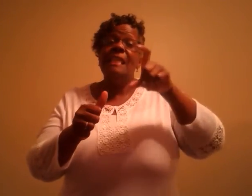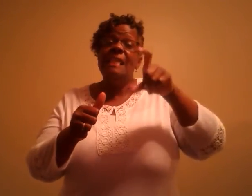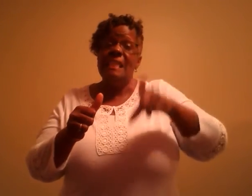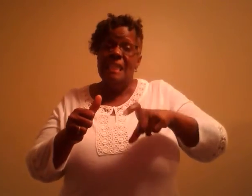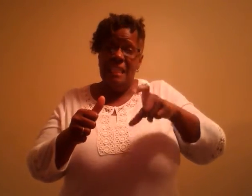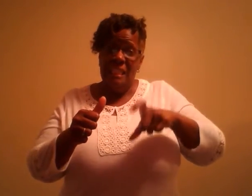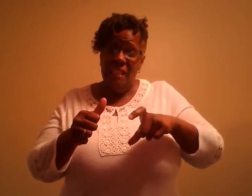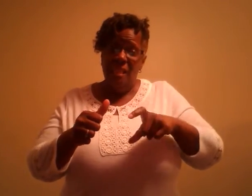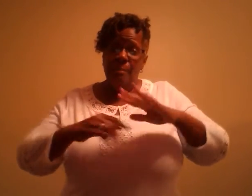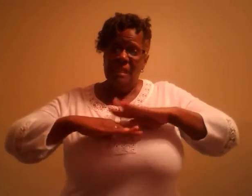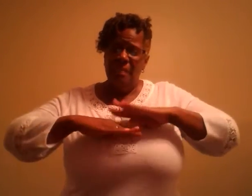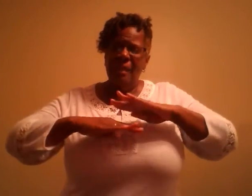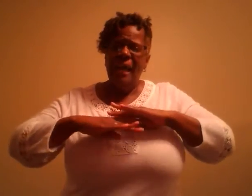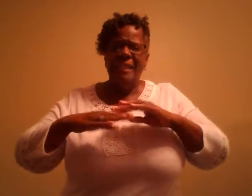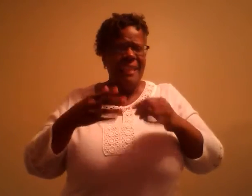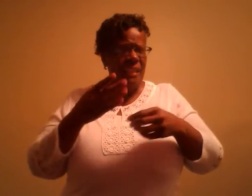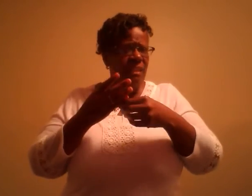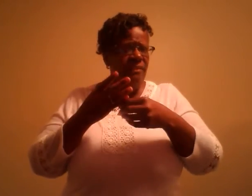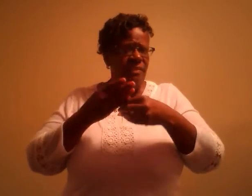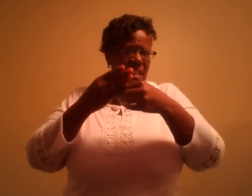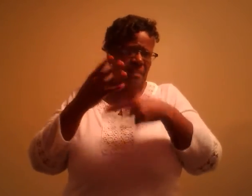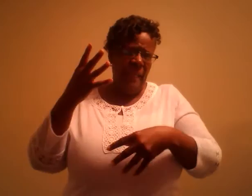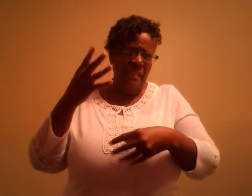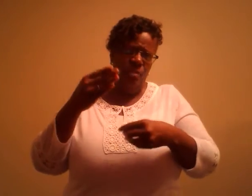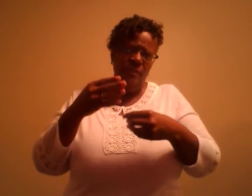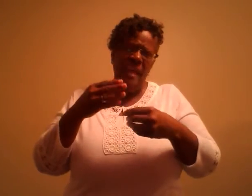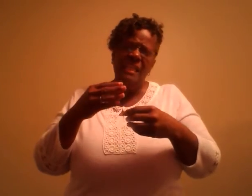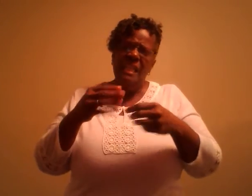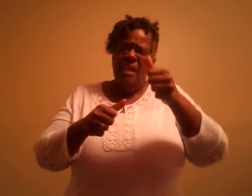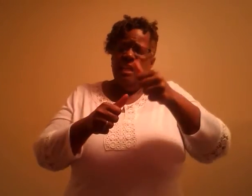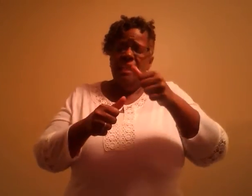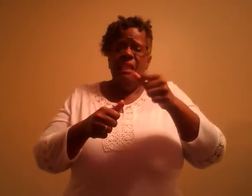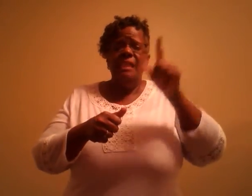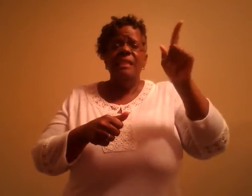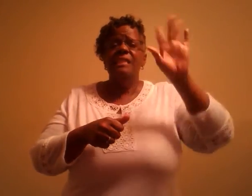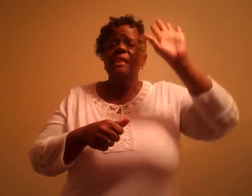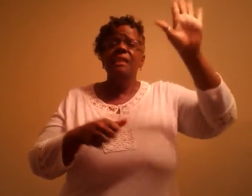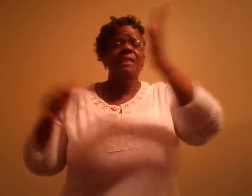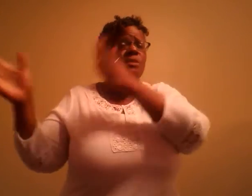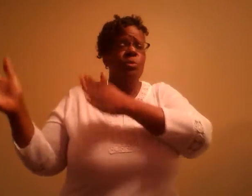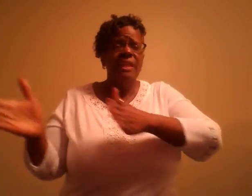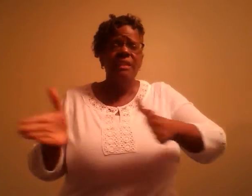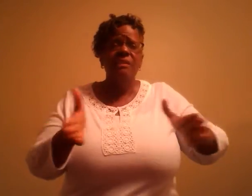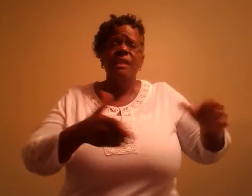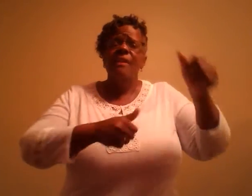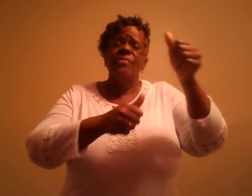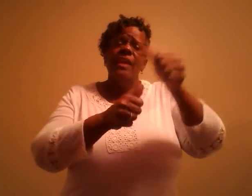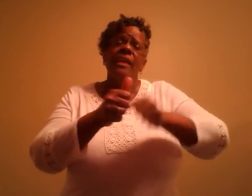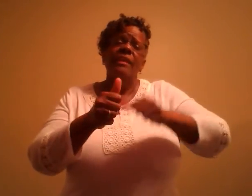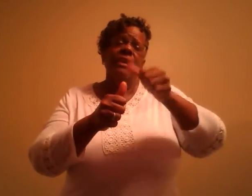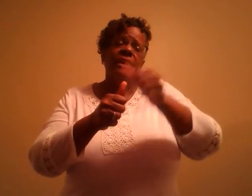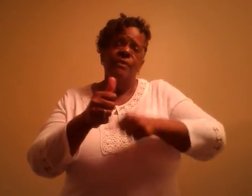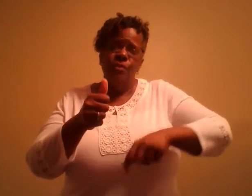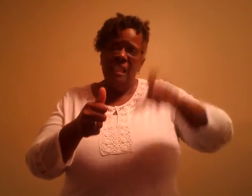need be supplied. And I could have even expanded on that. It is His will that every